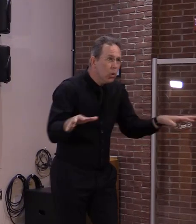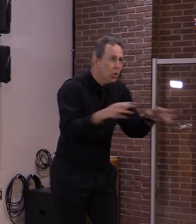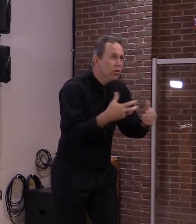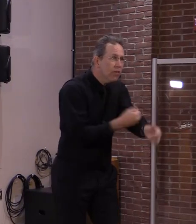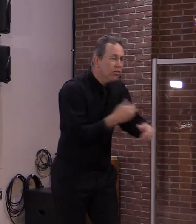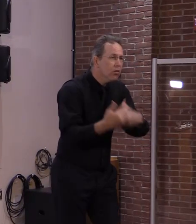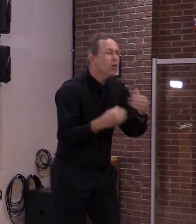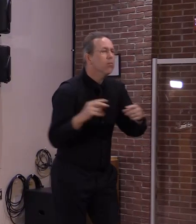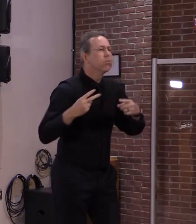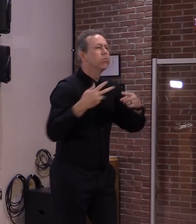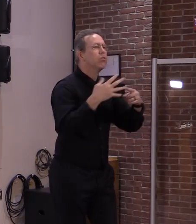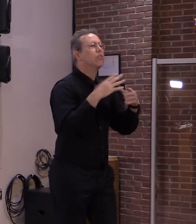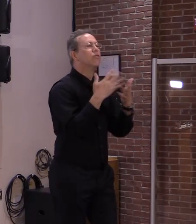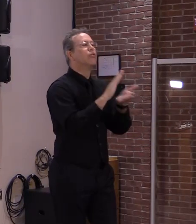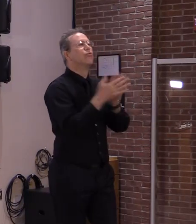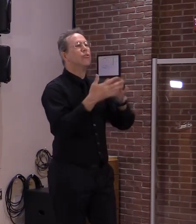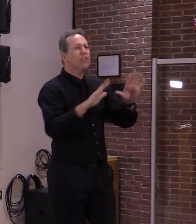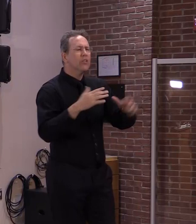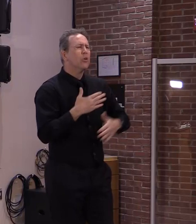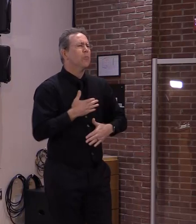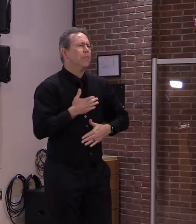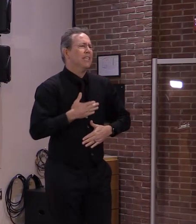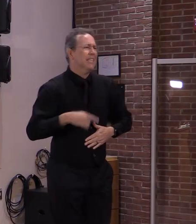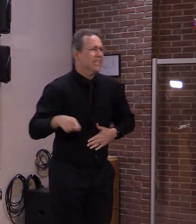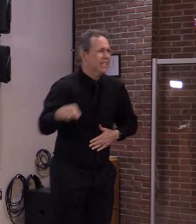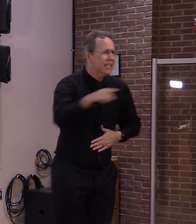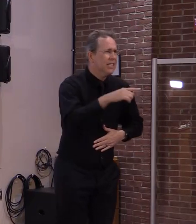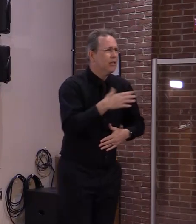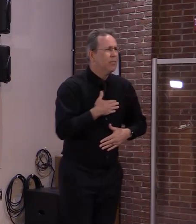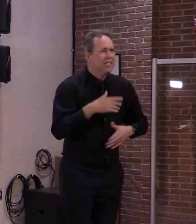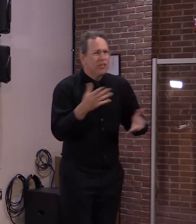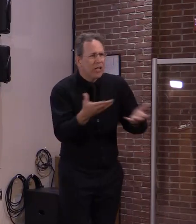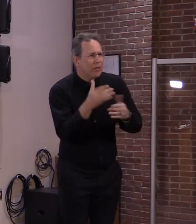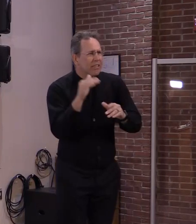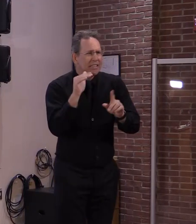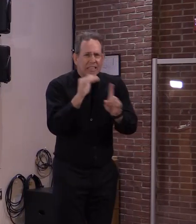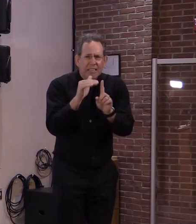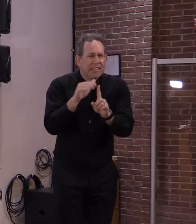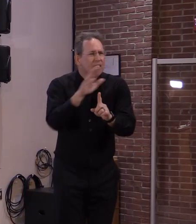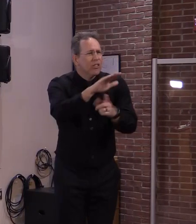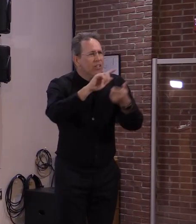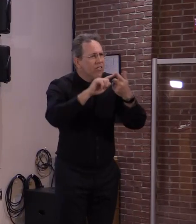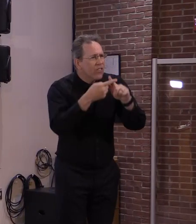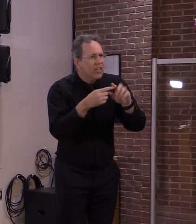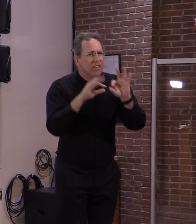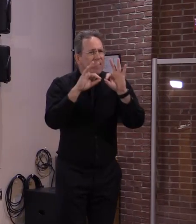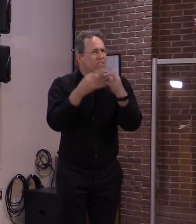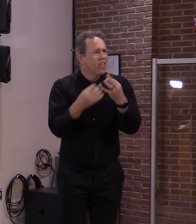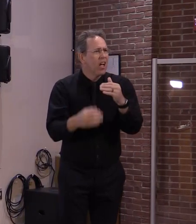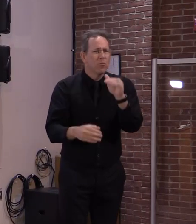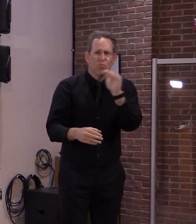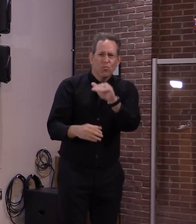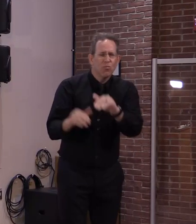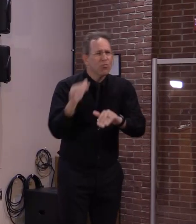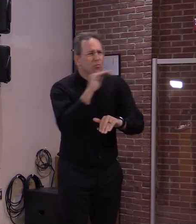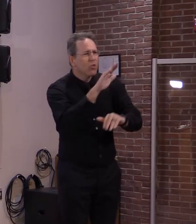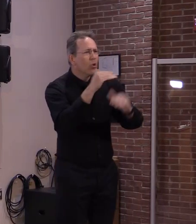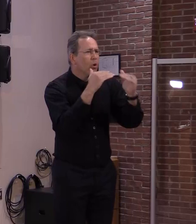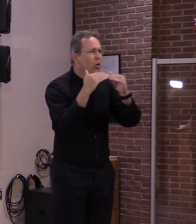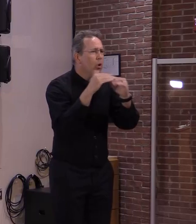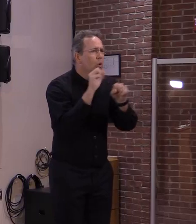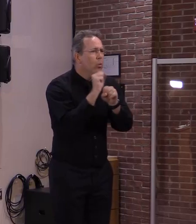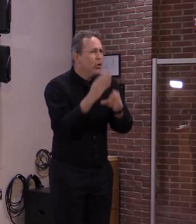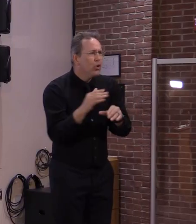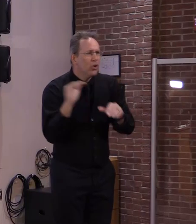your friends, and for your family, make your appointment. Sign up so we can all have a more normal summer